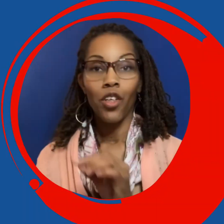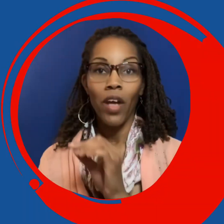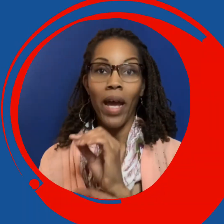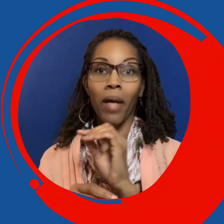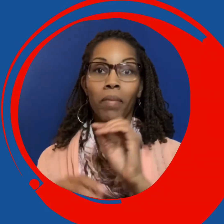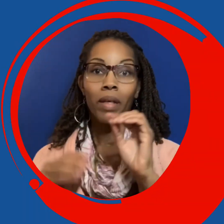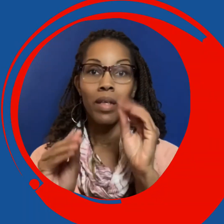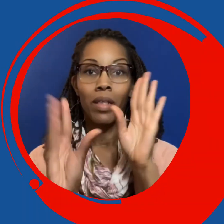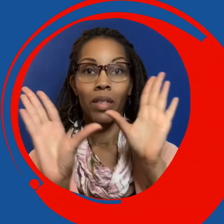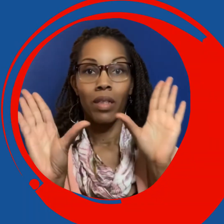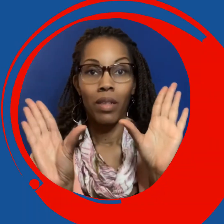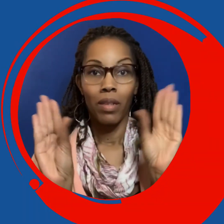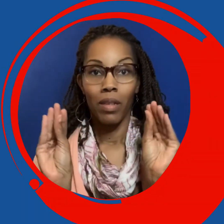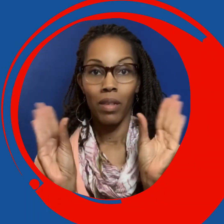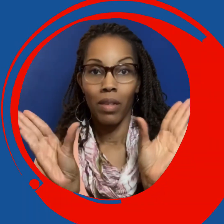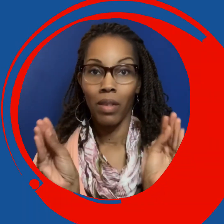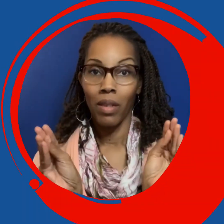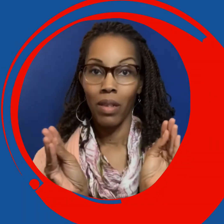Crab.